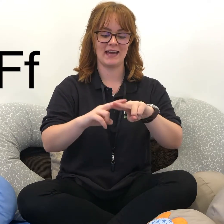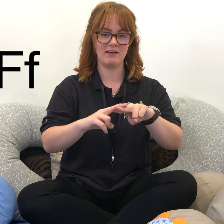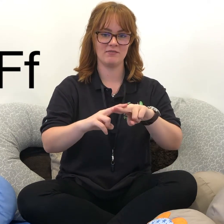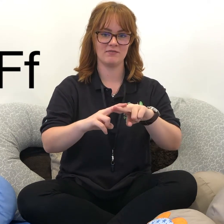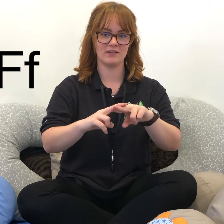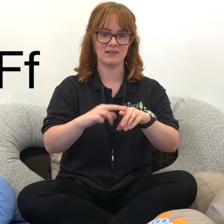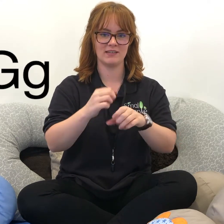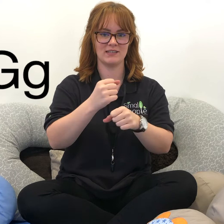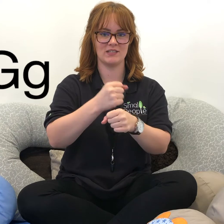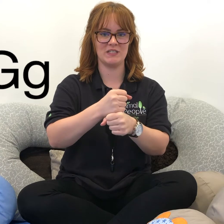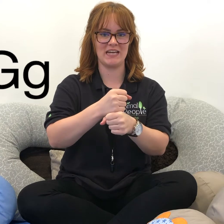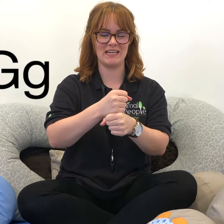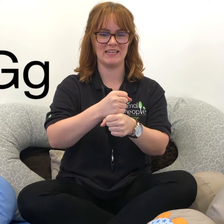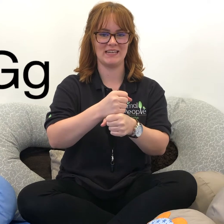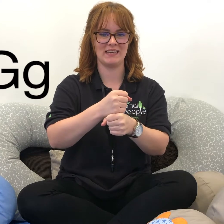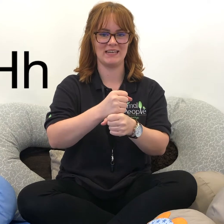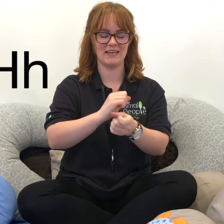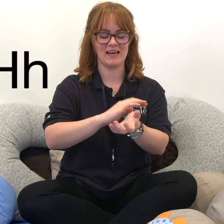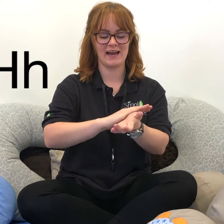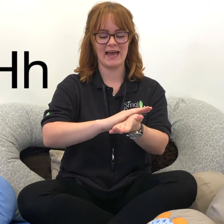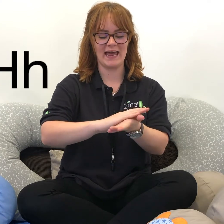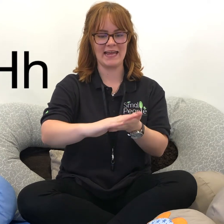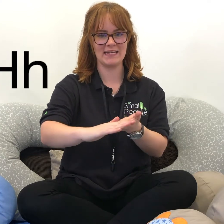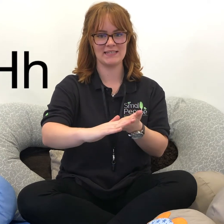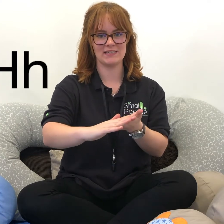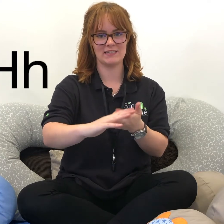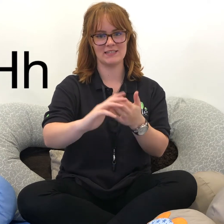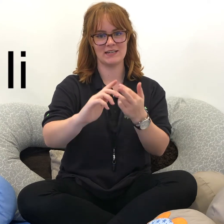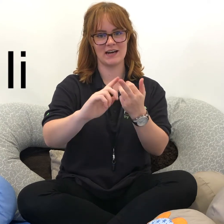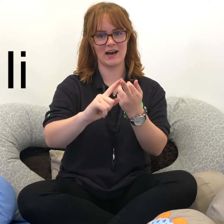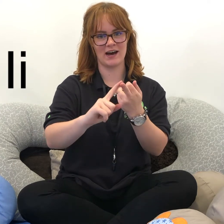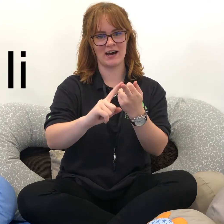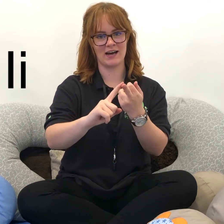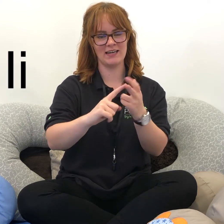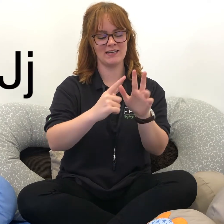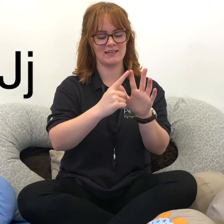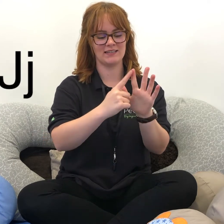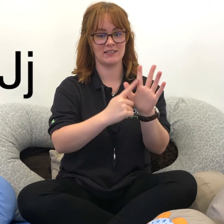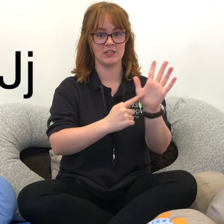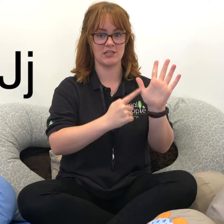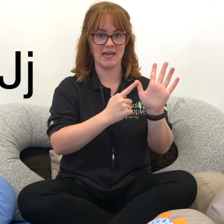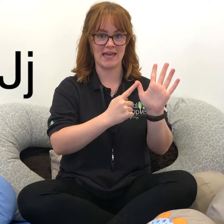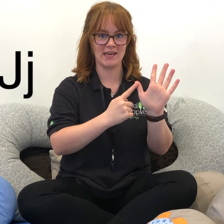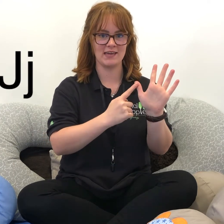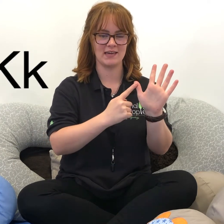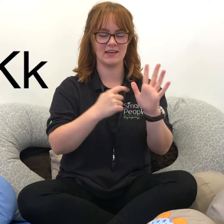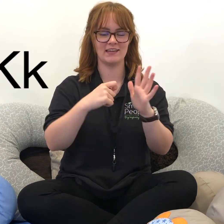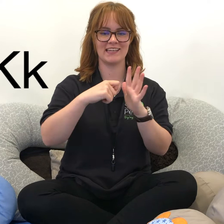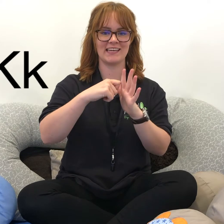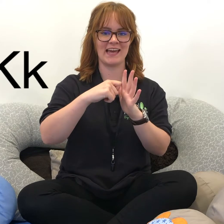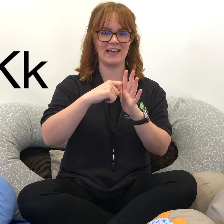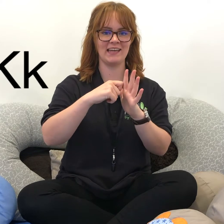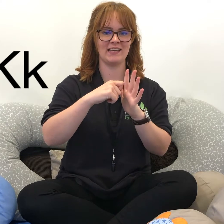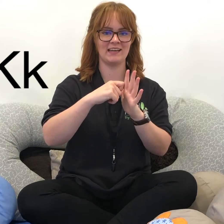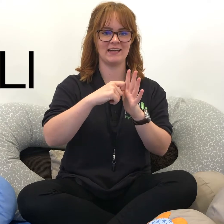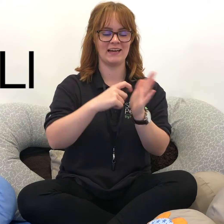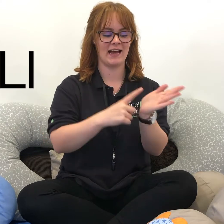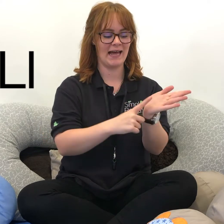F, G, H, I, J, K,